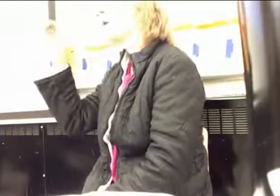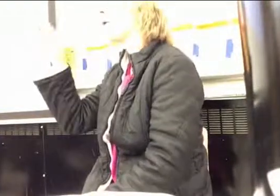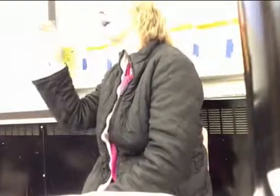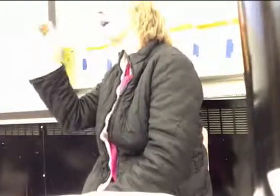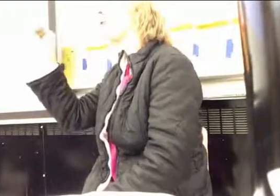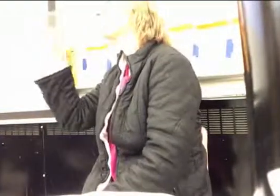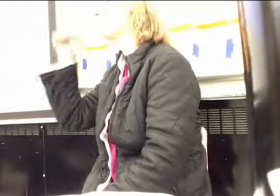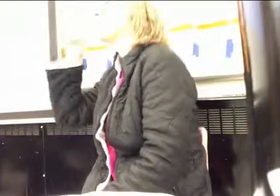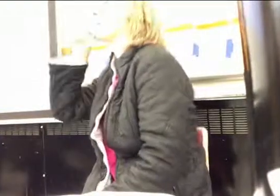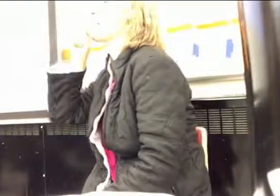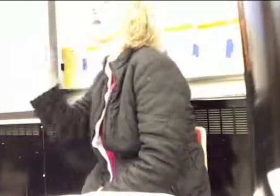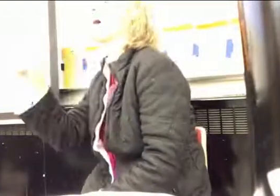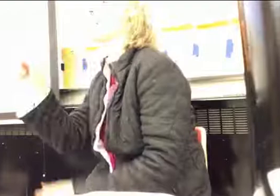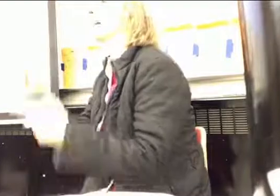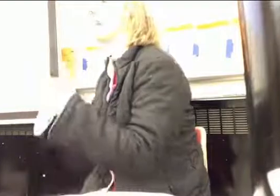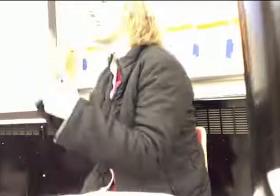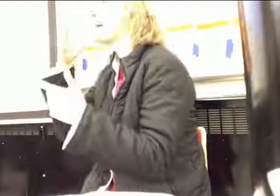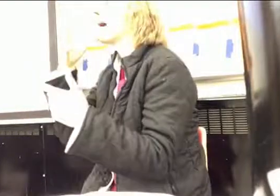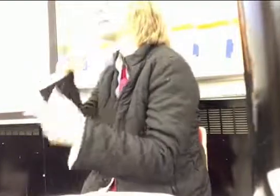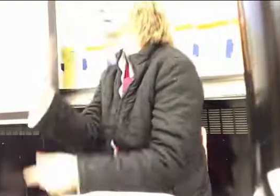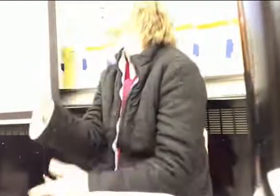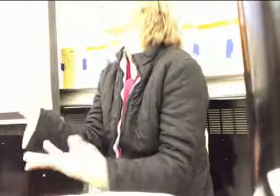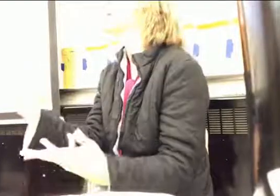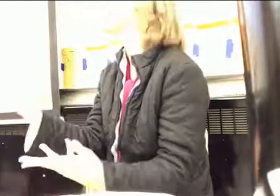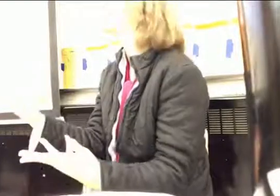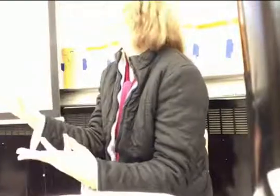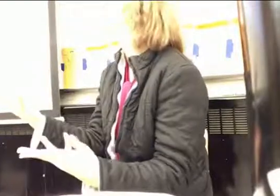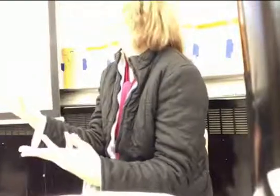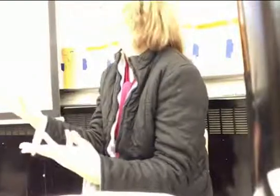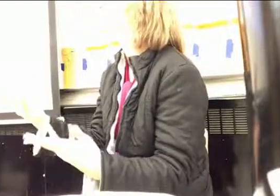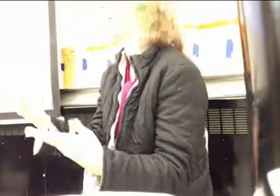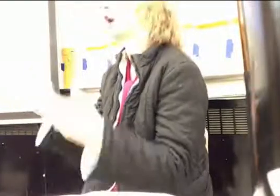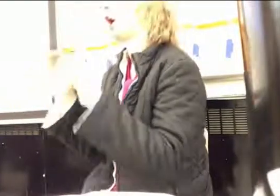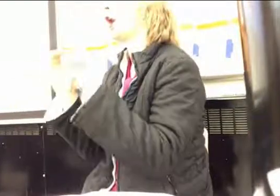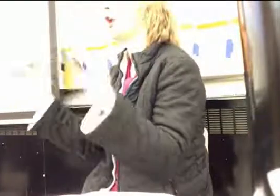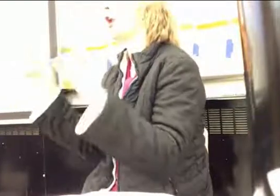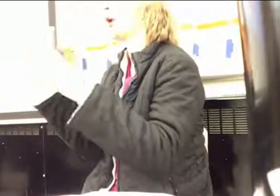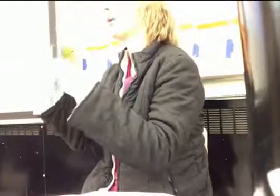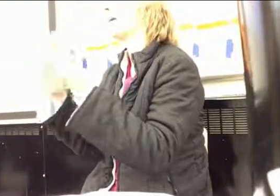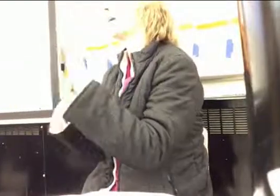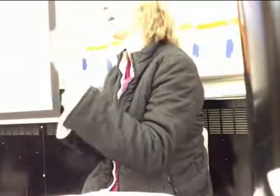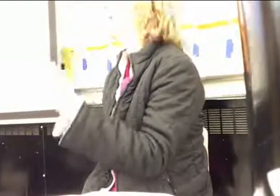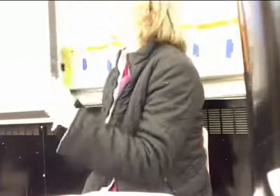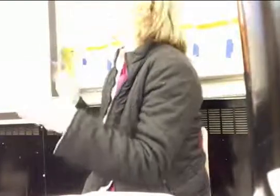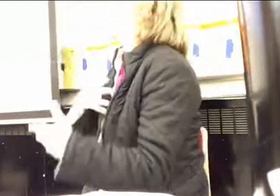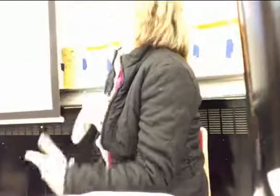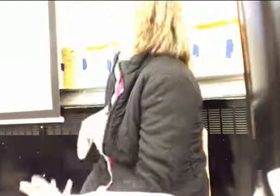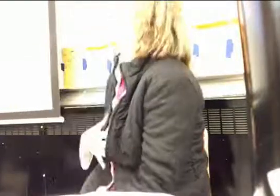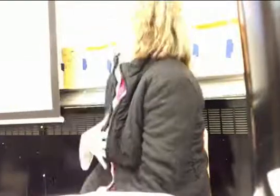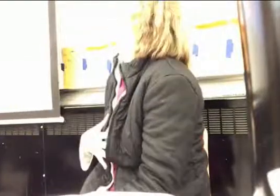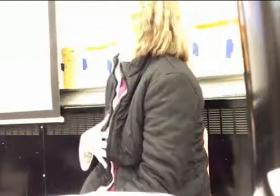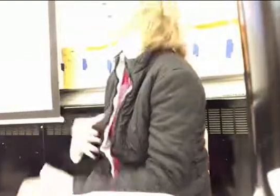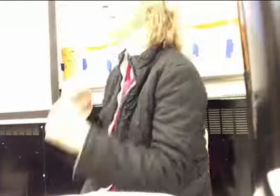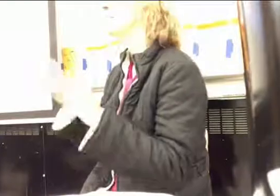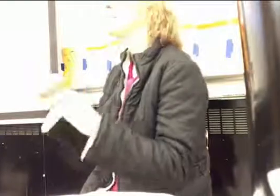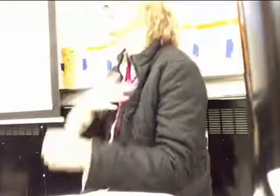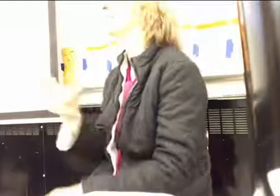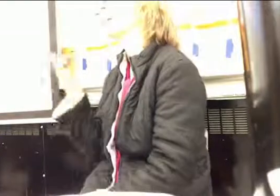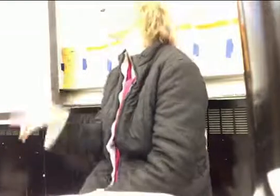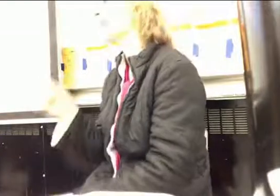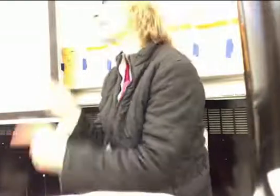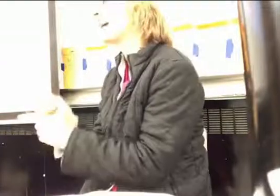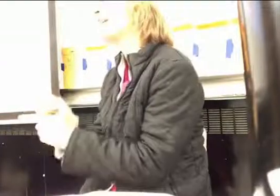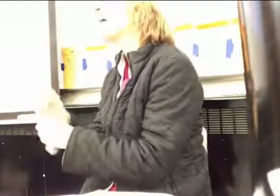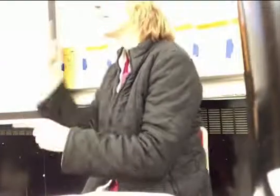like, you love Oreos, and then she comes back with the generic brand that, like, pretty much nobody, I know, right? Nobody likes that.